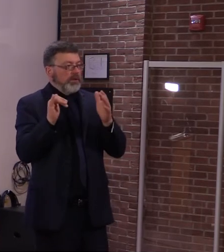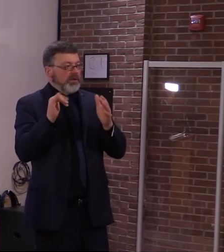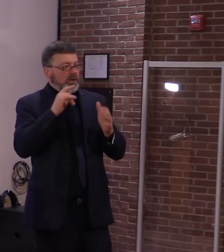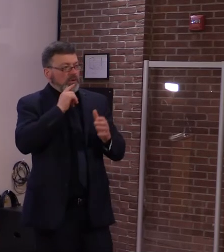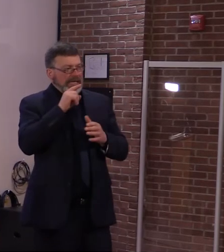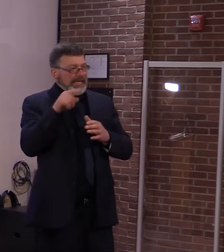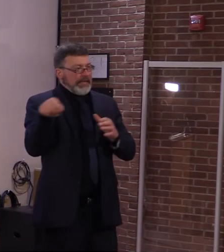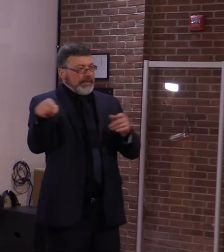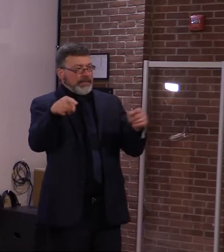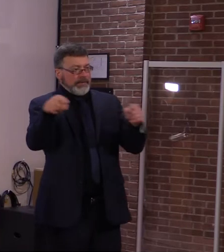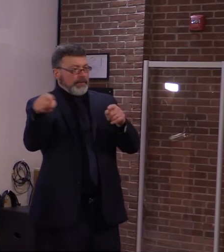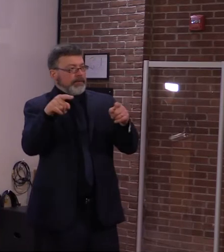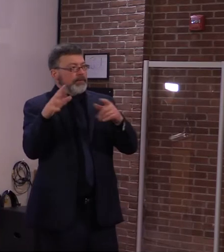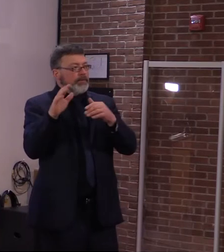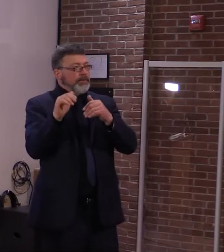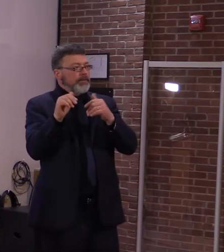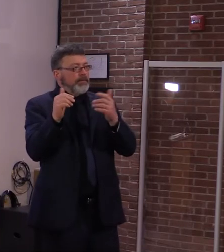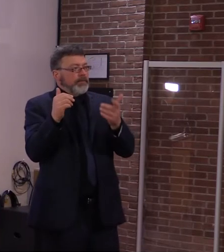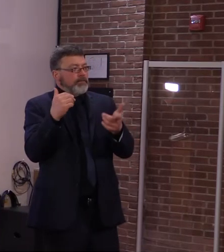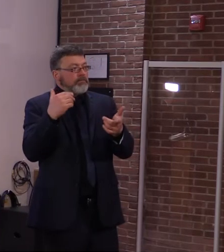because they haven't been issued